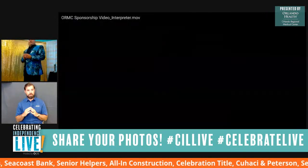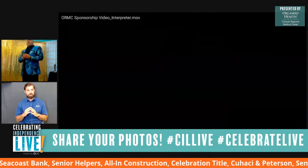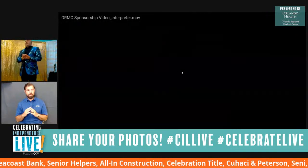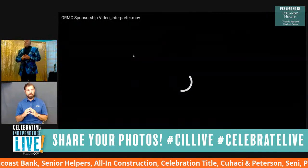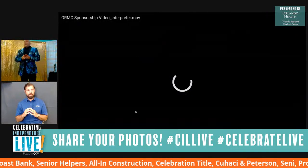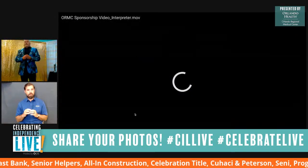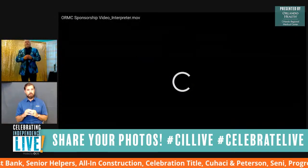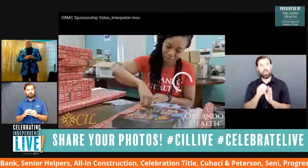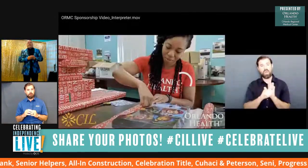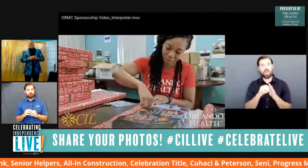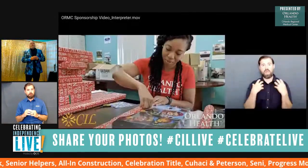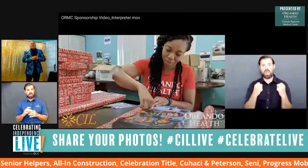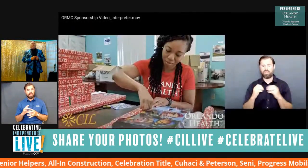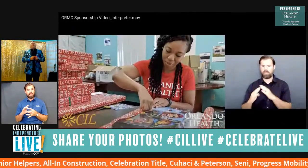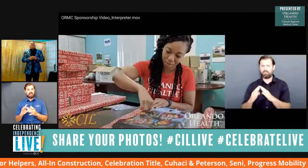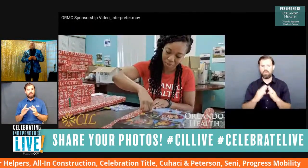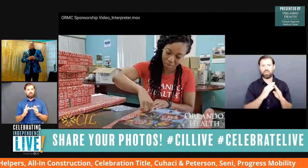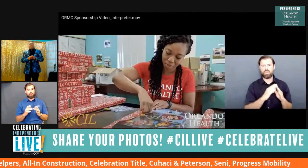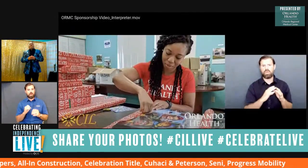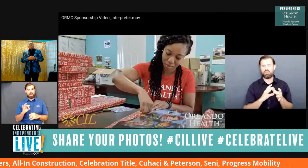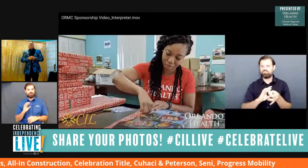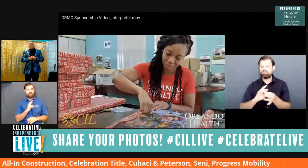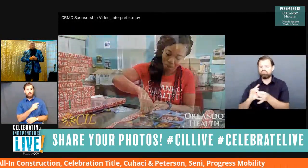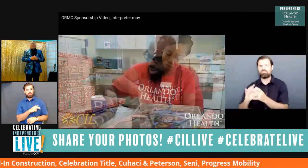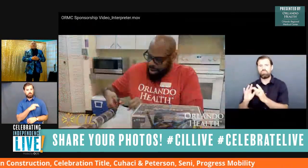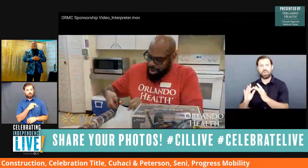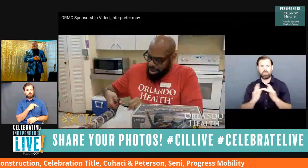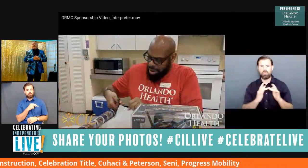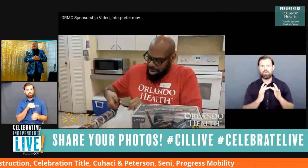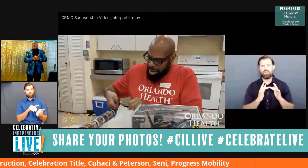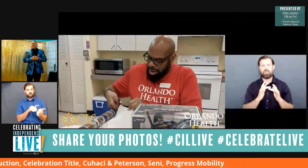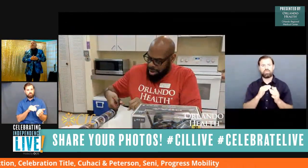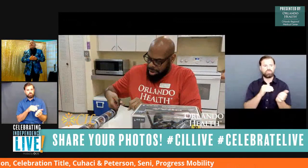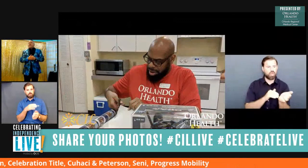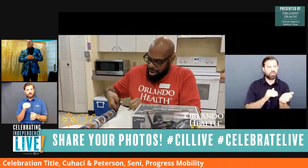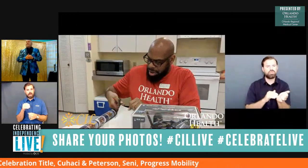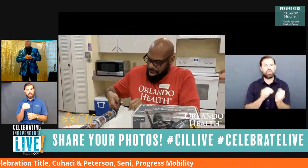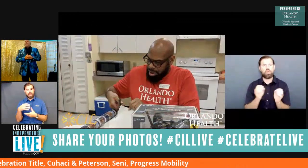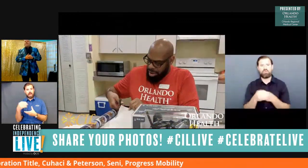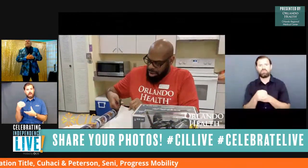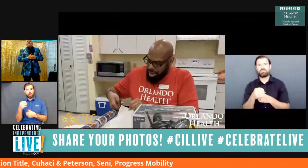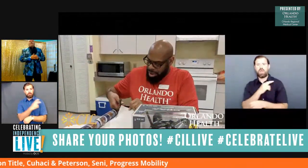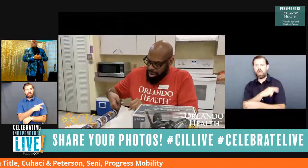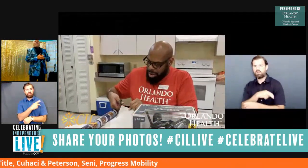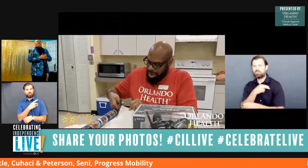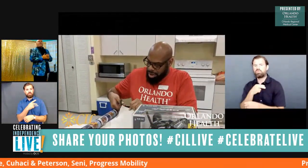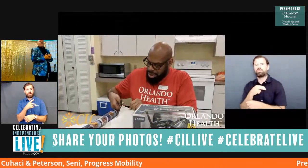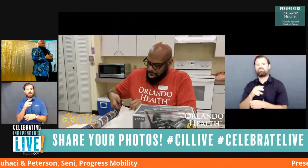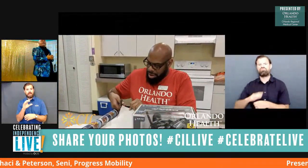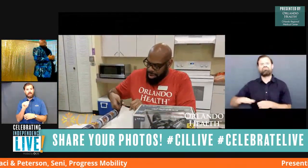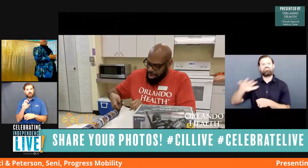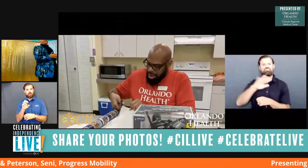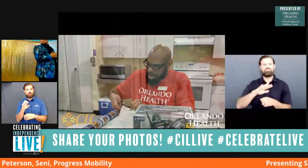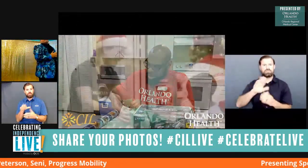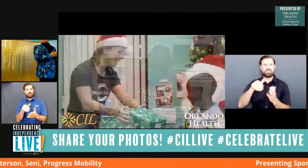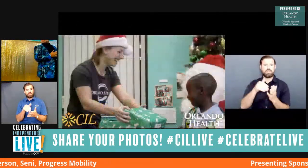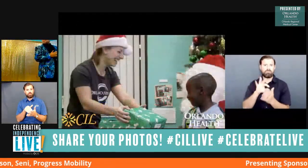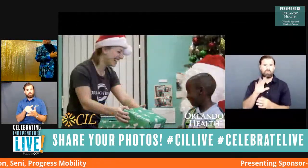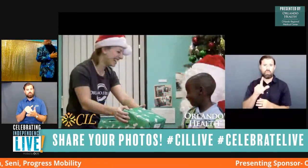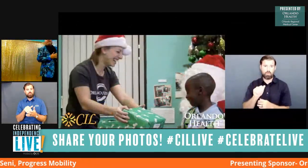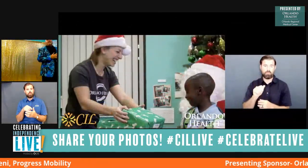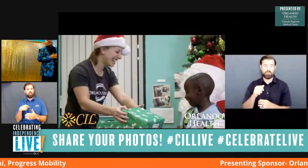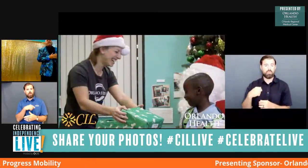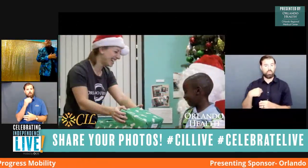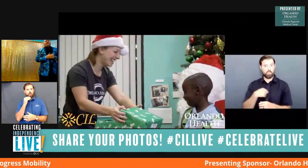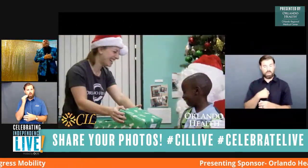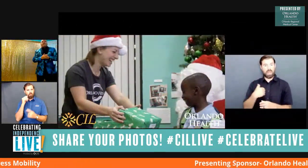community-based network of hospitals, physician practices, and outpatient care centers across Central Florida. We are home